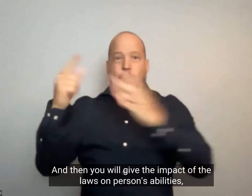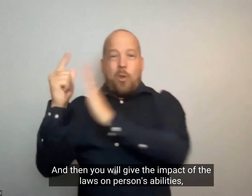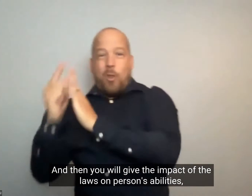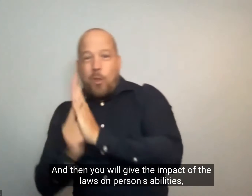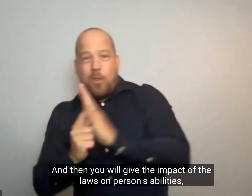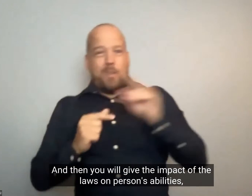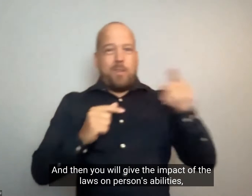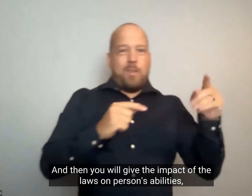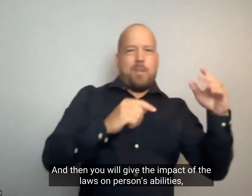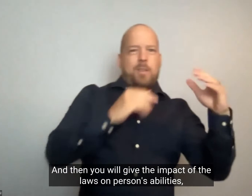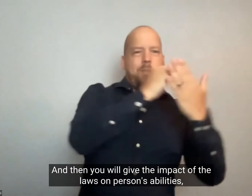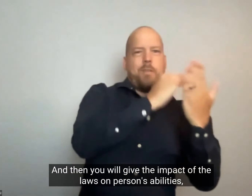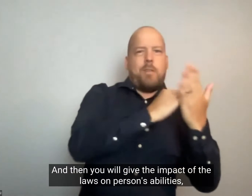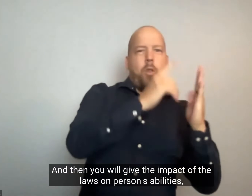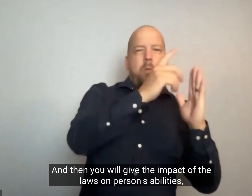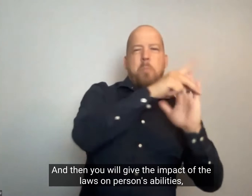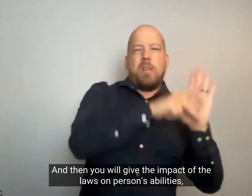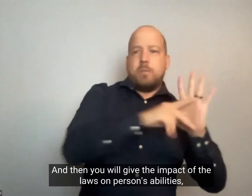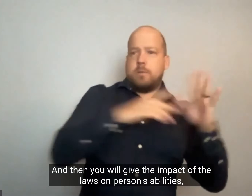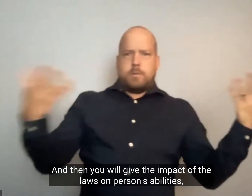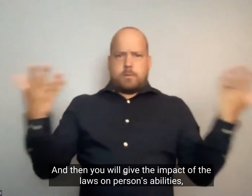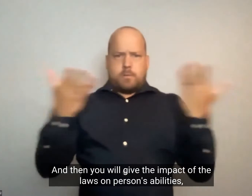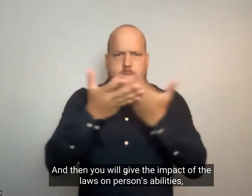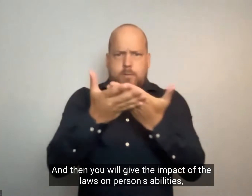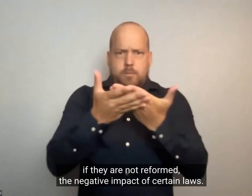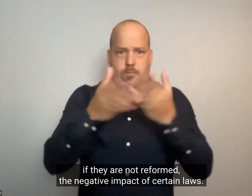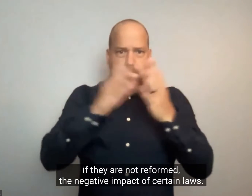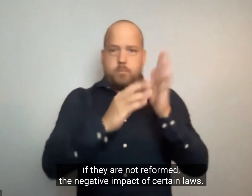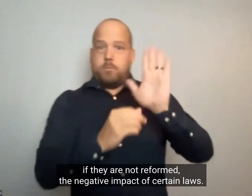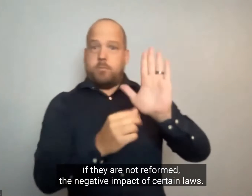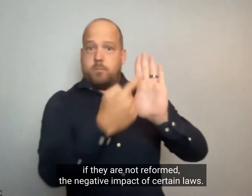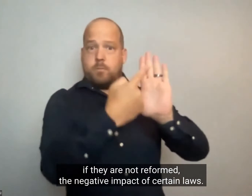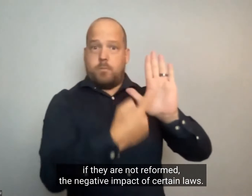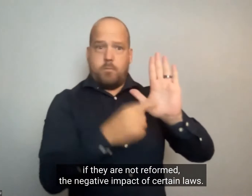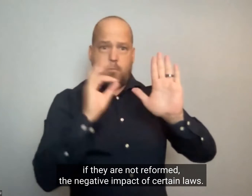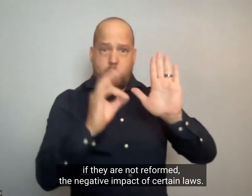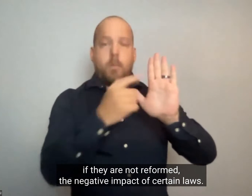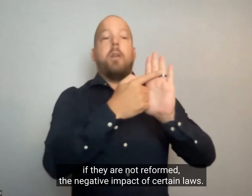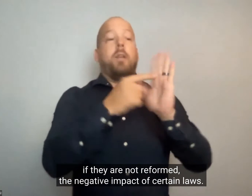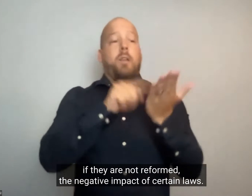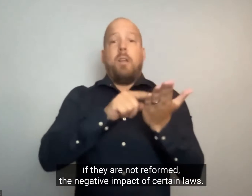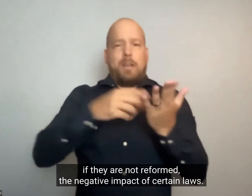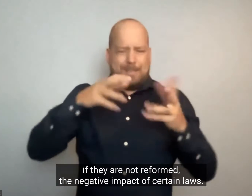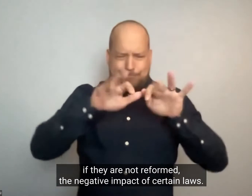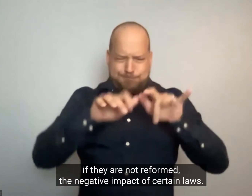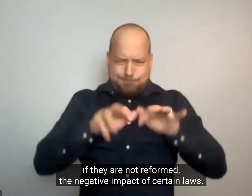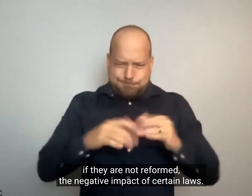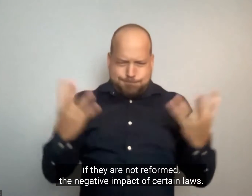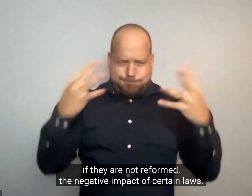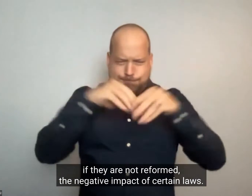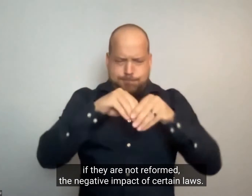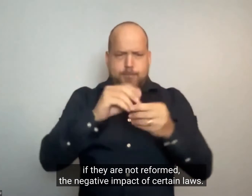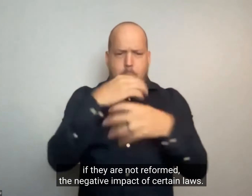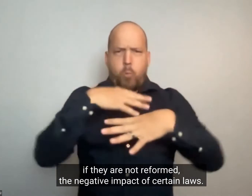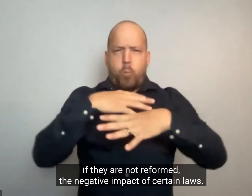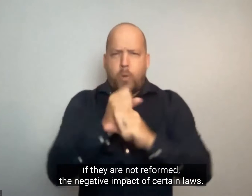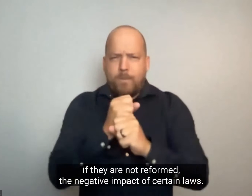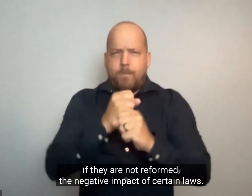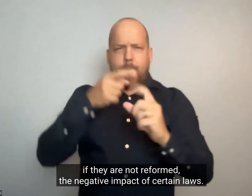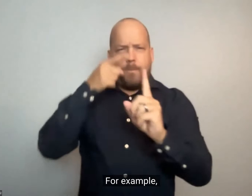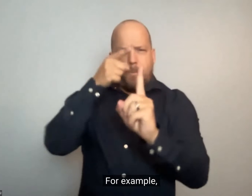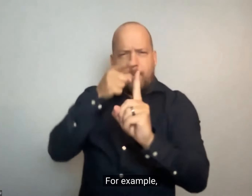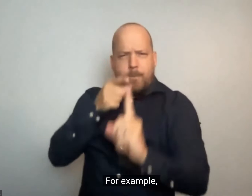the impact of the laws on persons' abilities if they are not reformed, the negative impact of certain